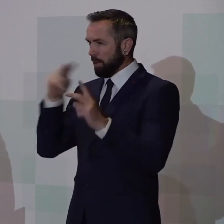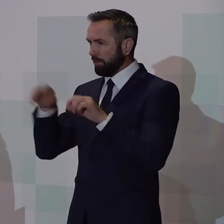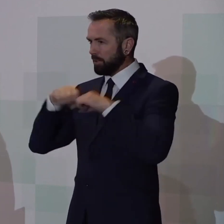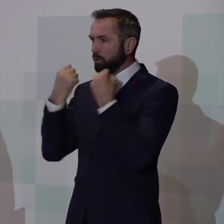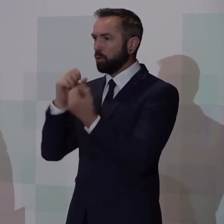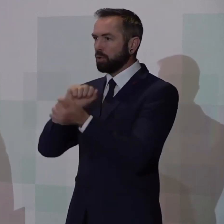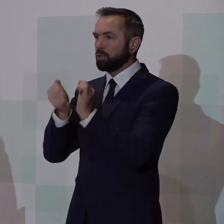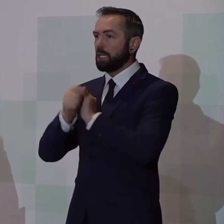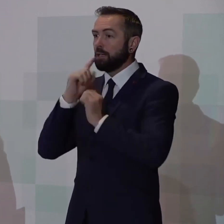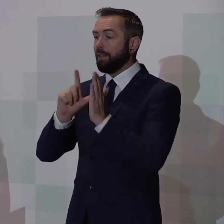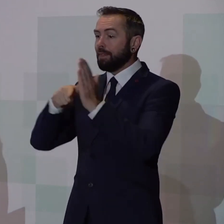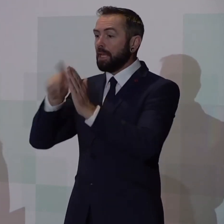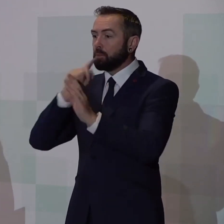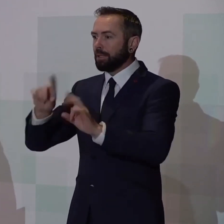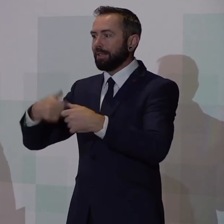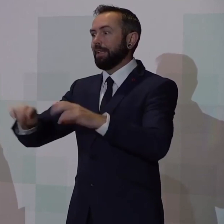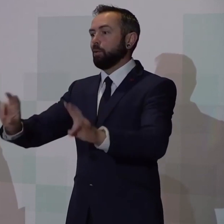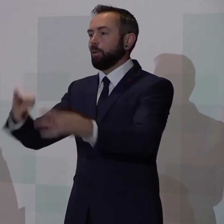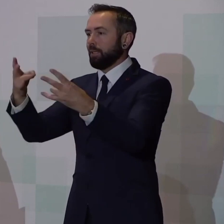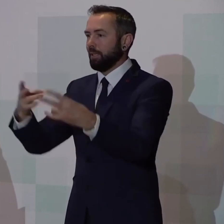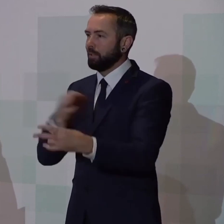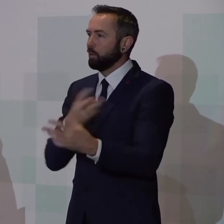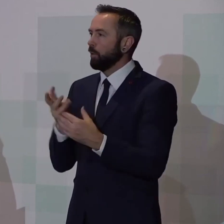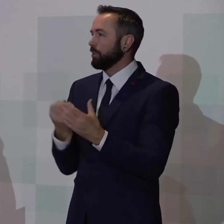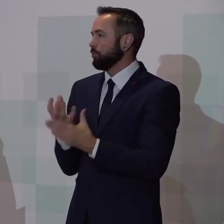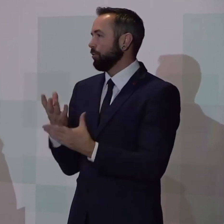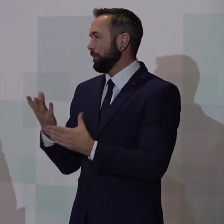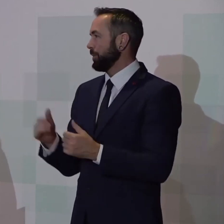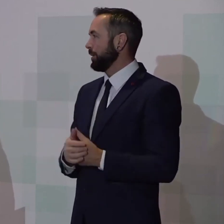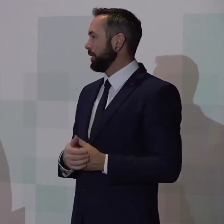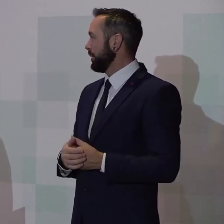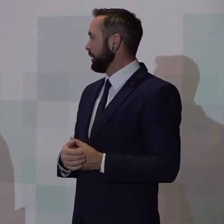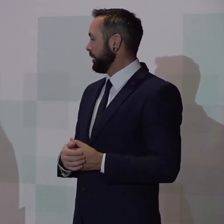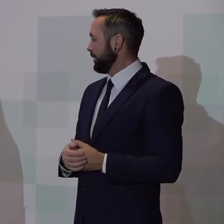late but fast is a good way of describing it. And how might that be